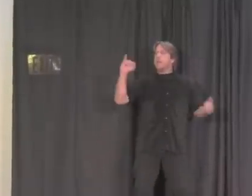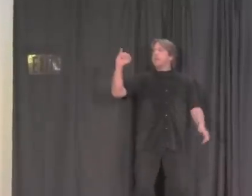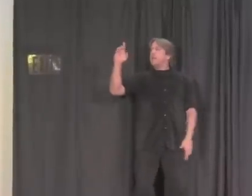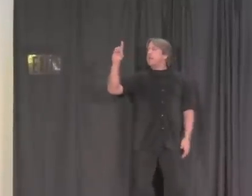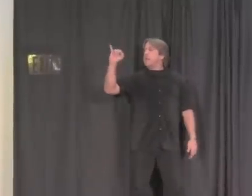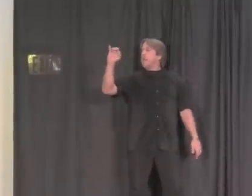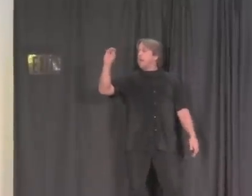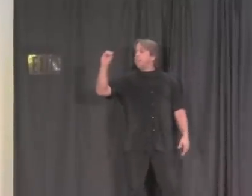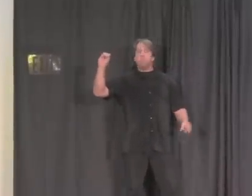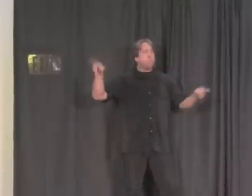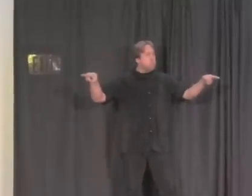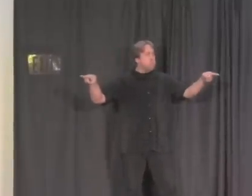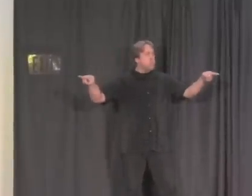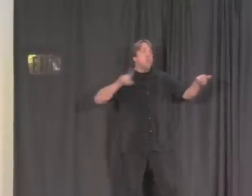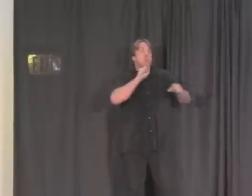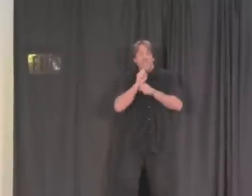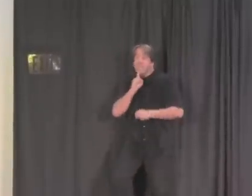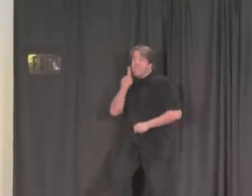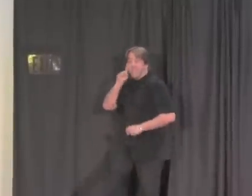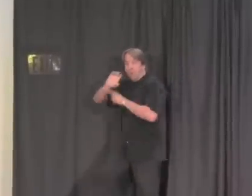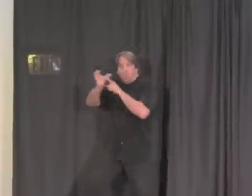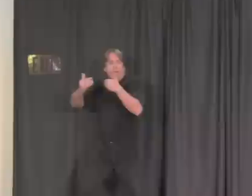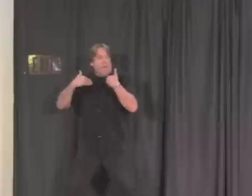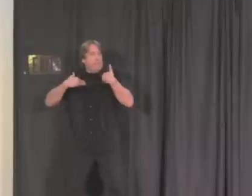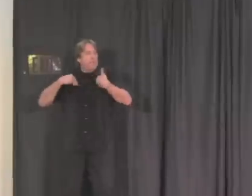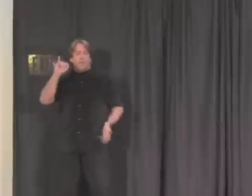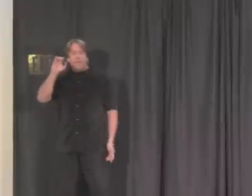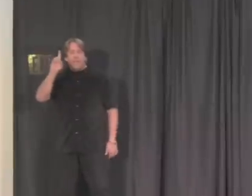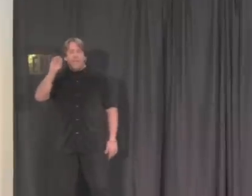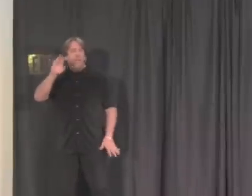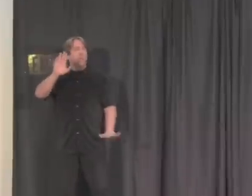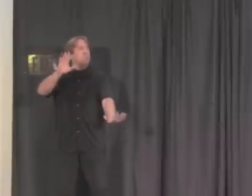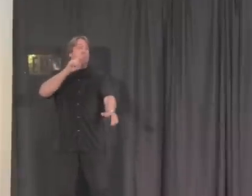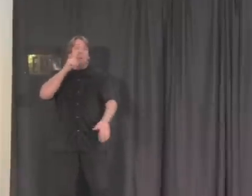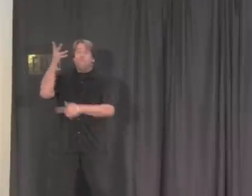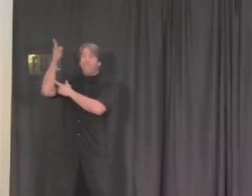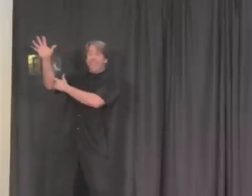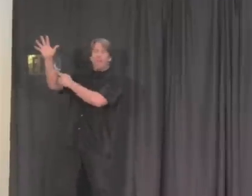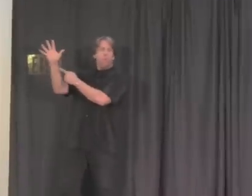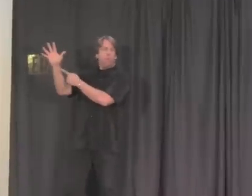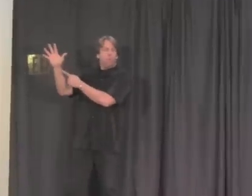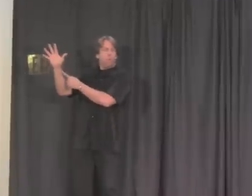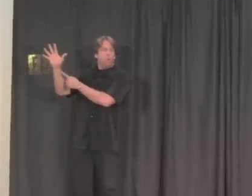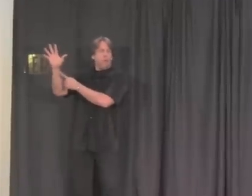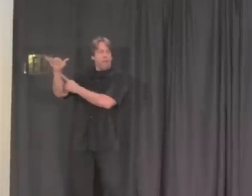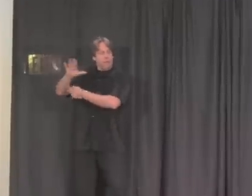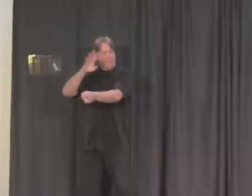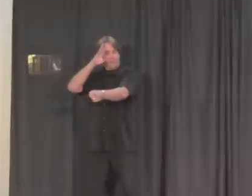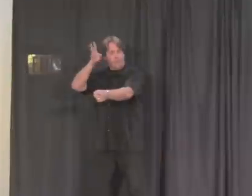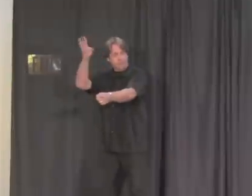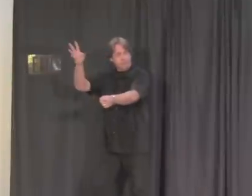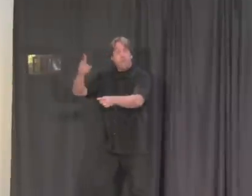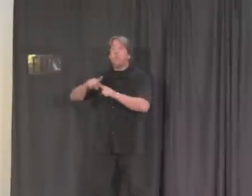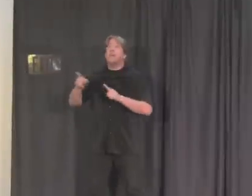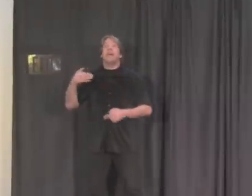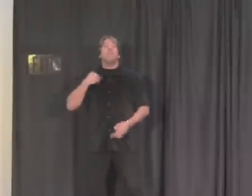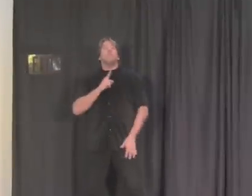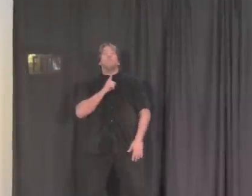Deaf culture and hearing culture both have their own idioms. In deaf culture, not fish, you made that